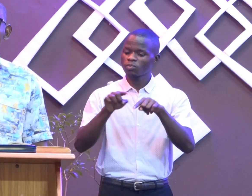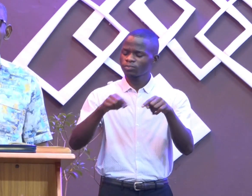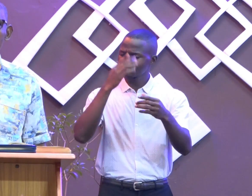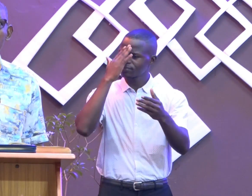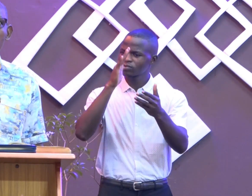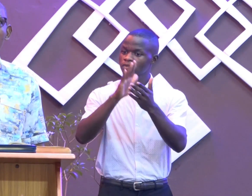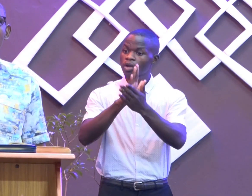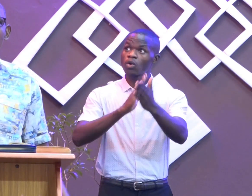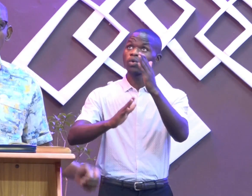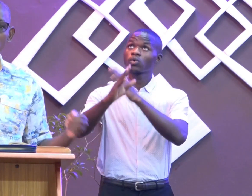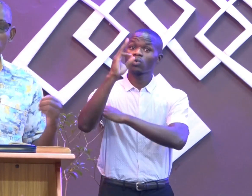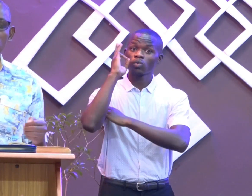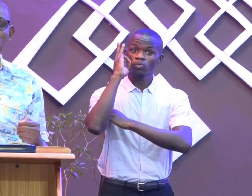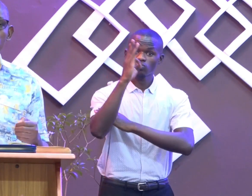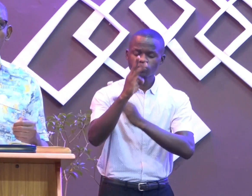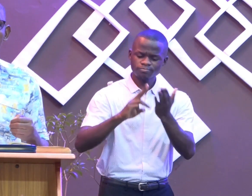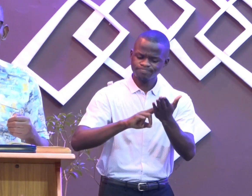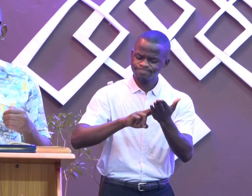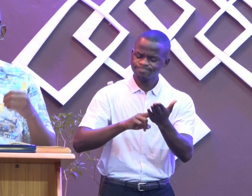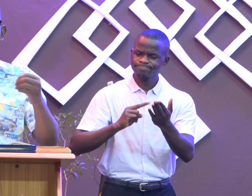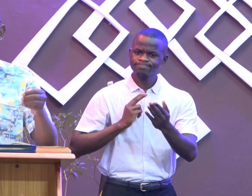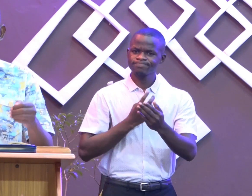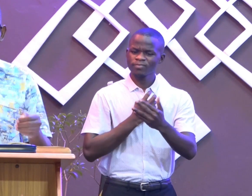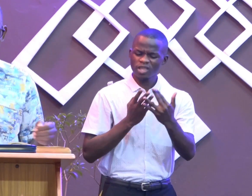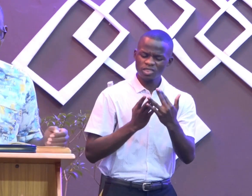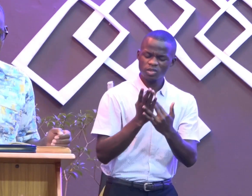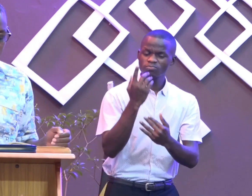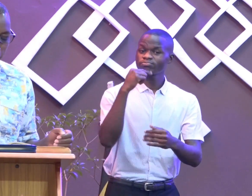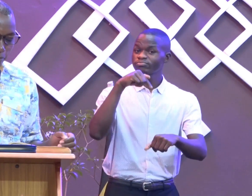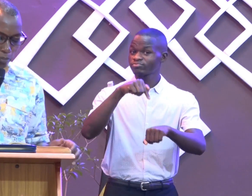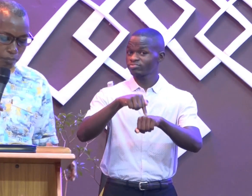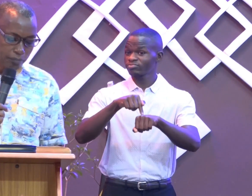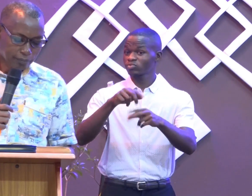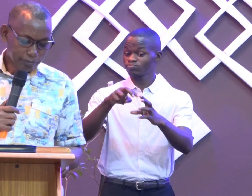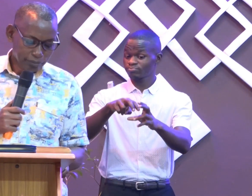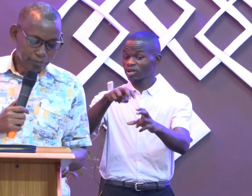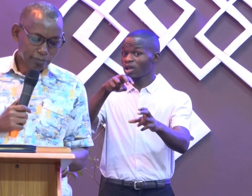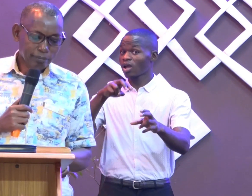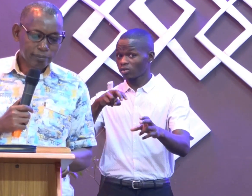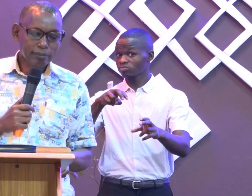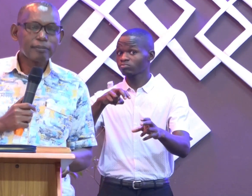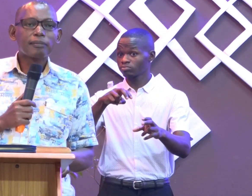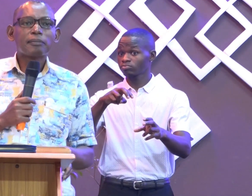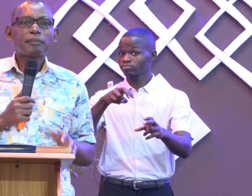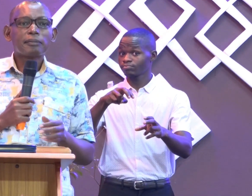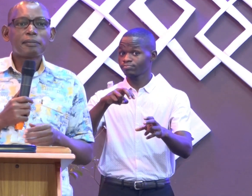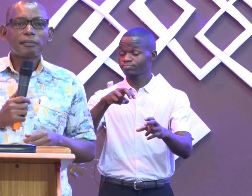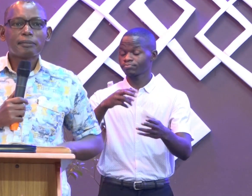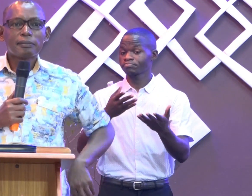agenda tukozesa ne mu kiseera kino okusomoka Yolonland. We believe that God is going to make